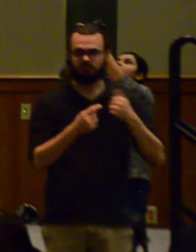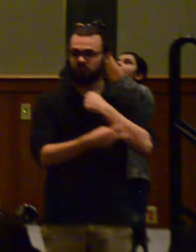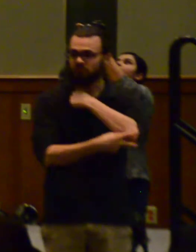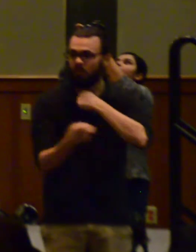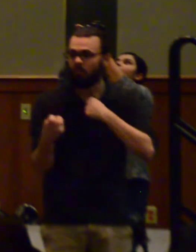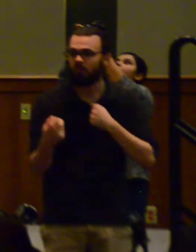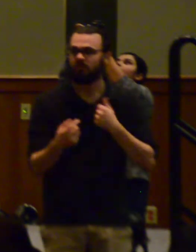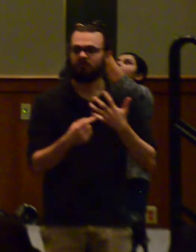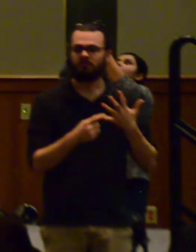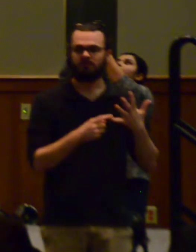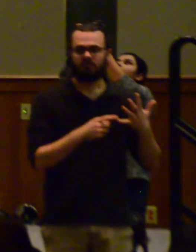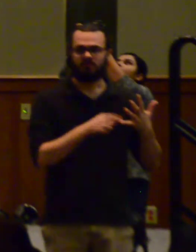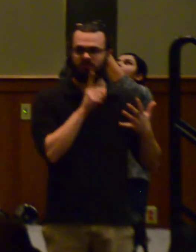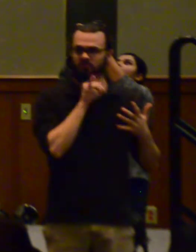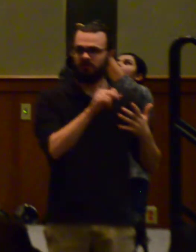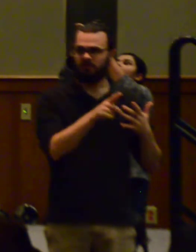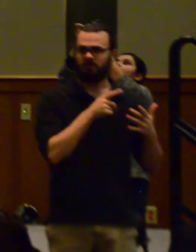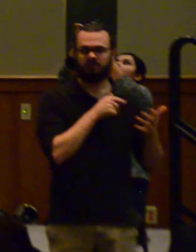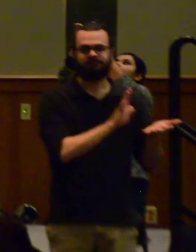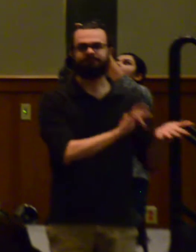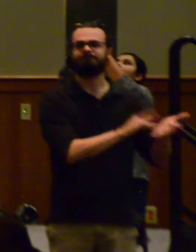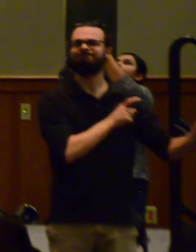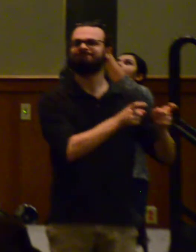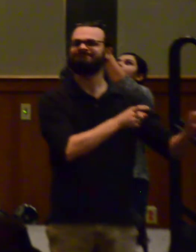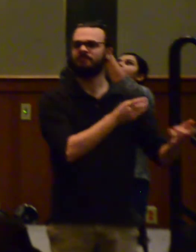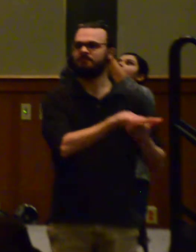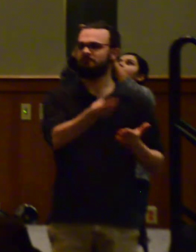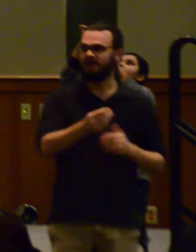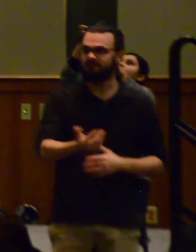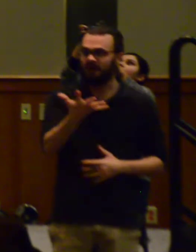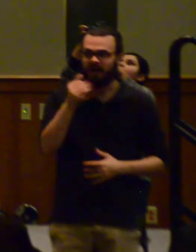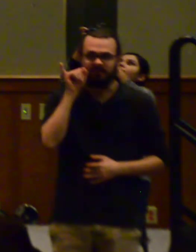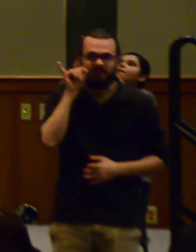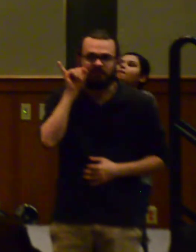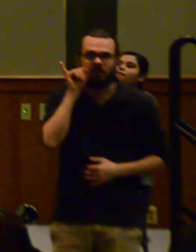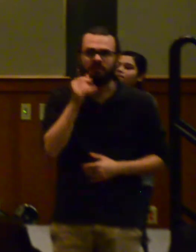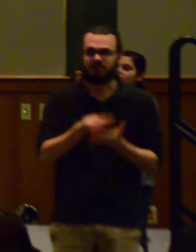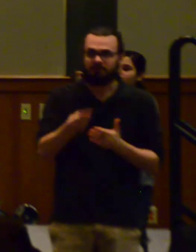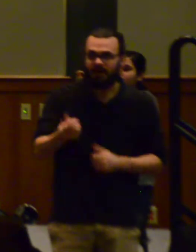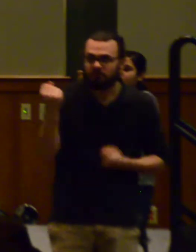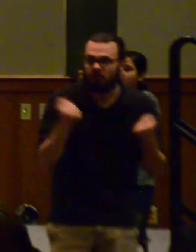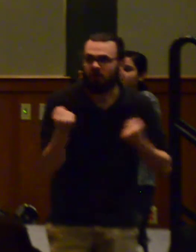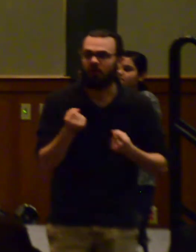Manipulated her in buying her, I think, 5 iPhones, 2 cars. Tatum has a nicer car than me, and a nicer